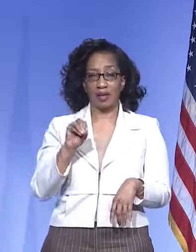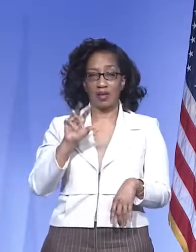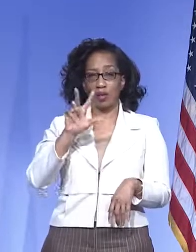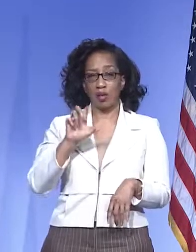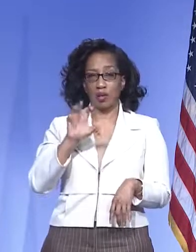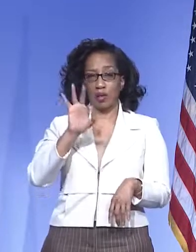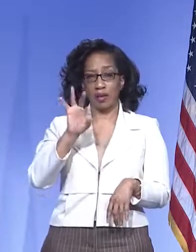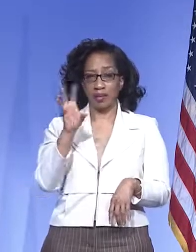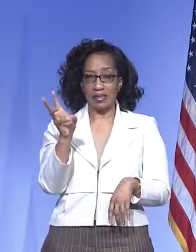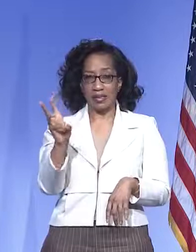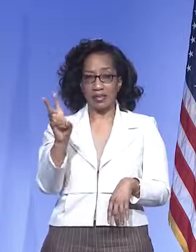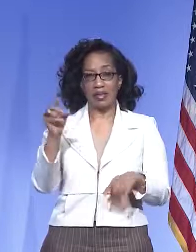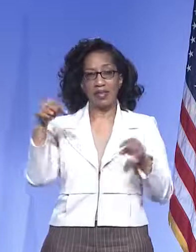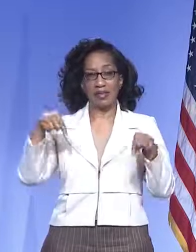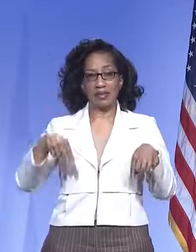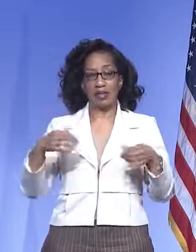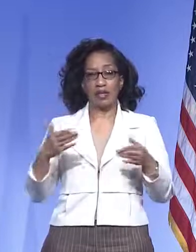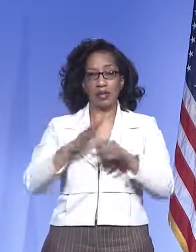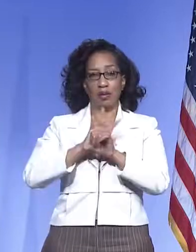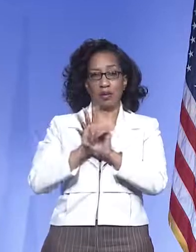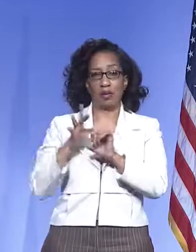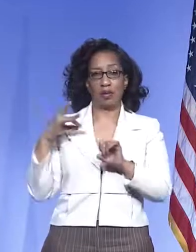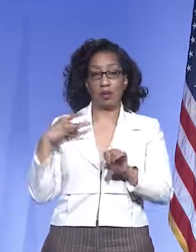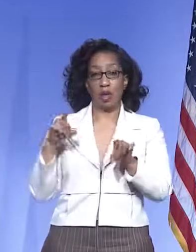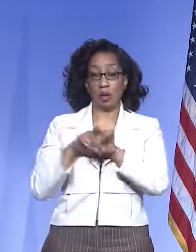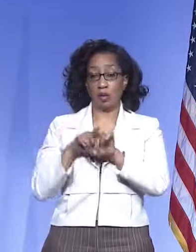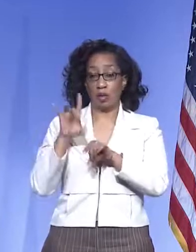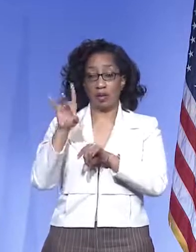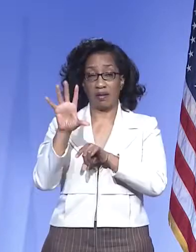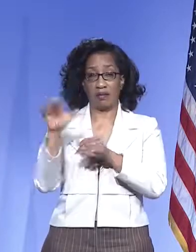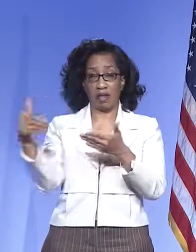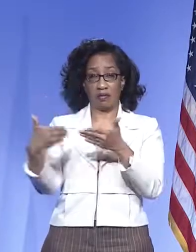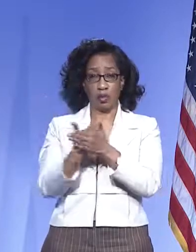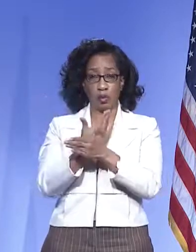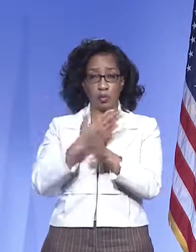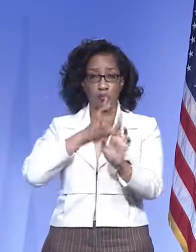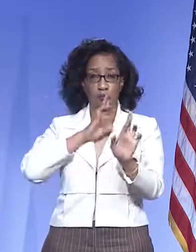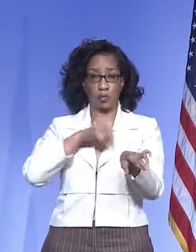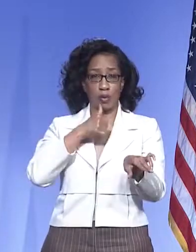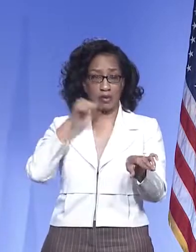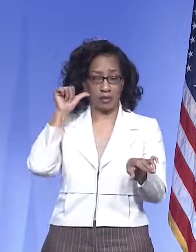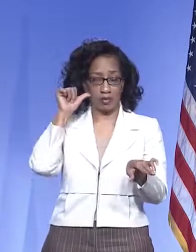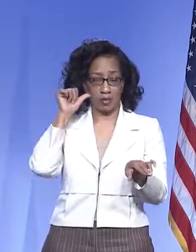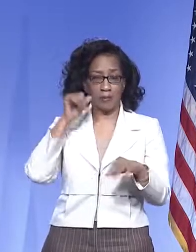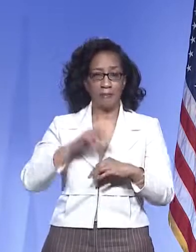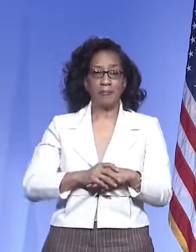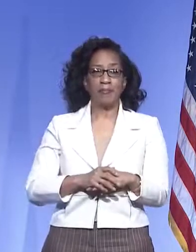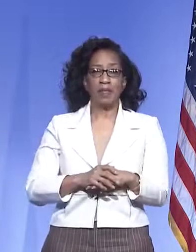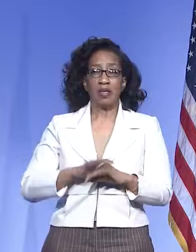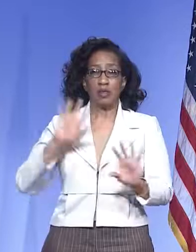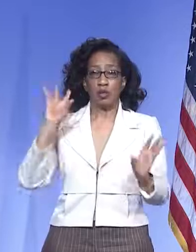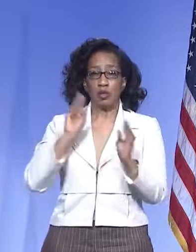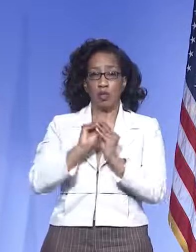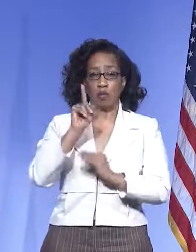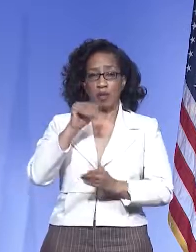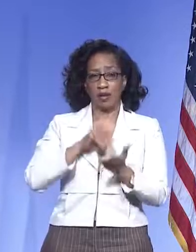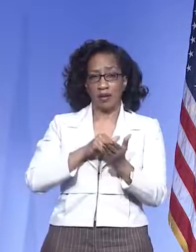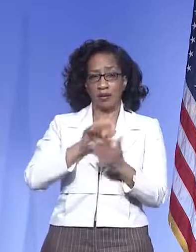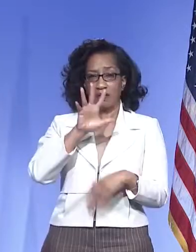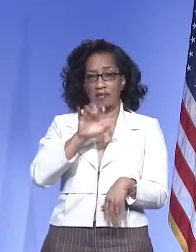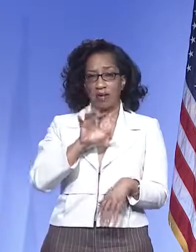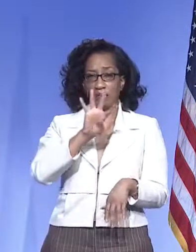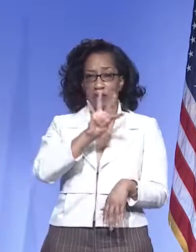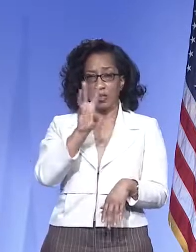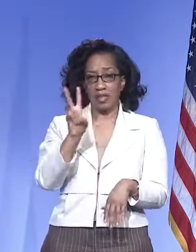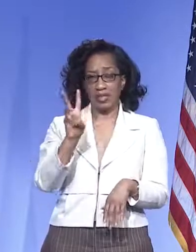90,396 cases have been reported, including 85 new cases that were reported yesterday. We've had a total of